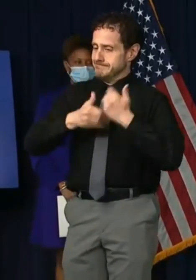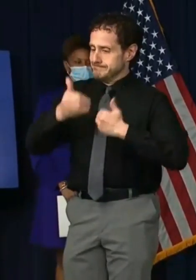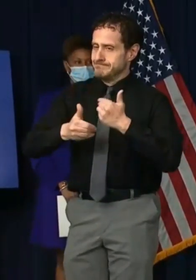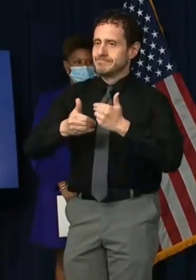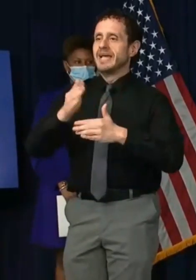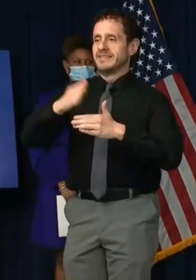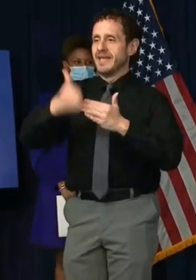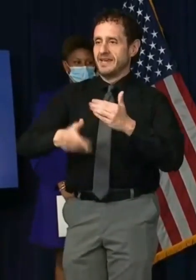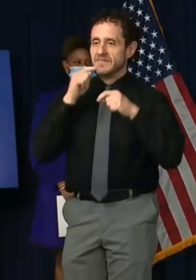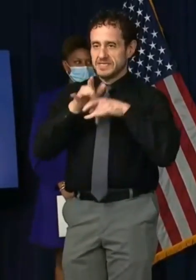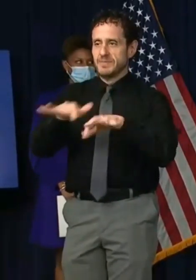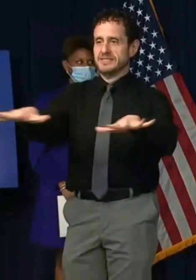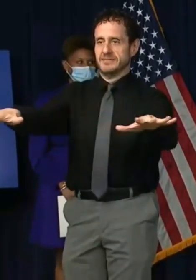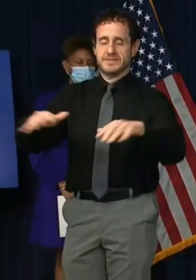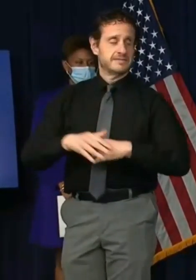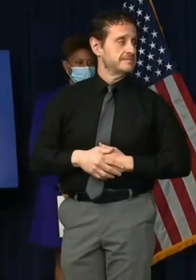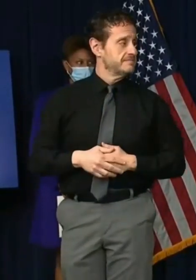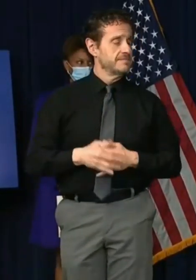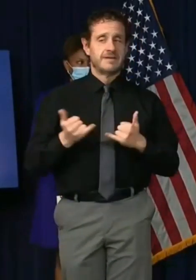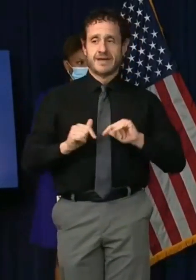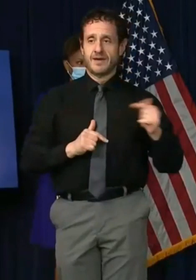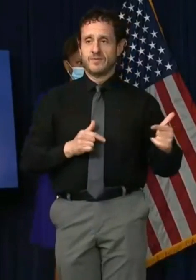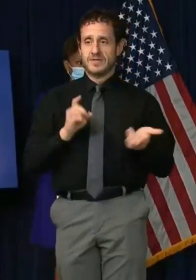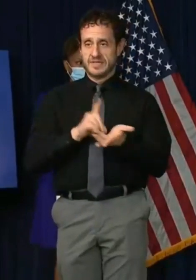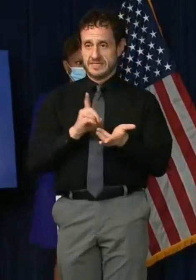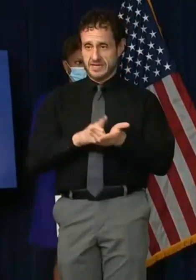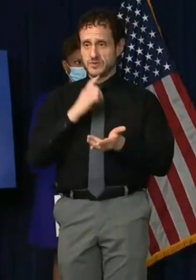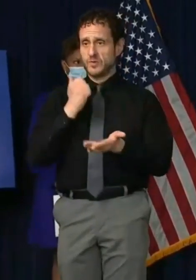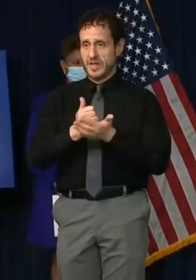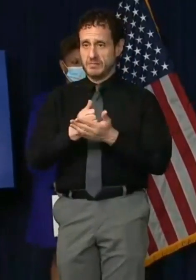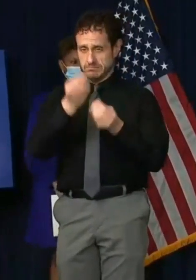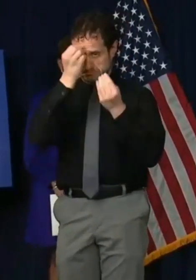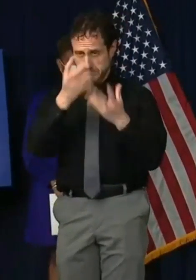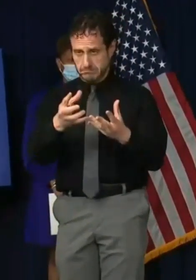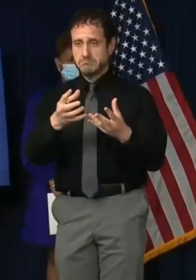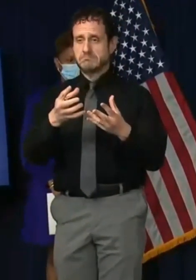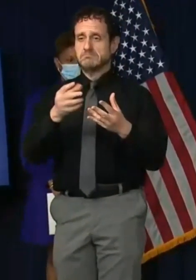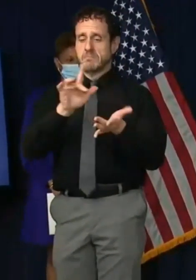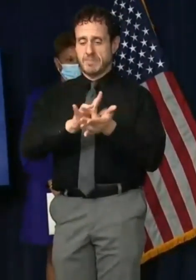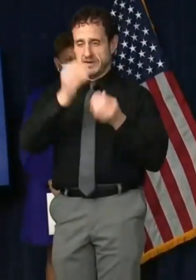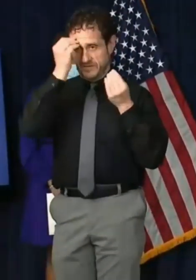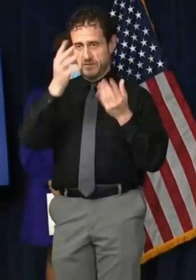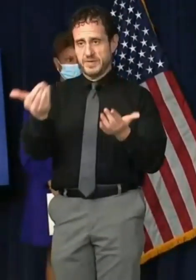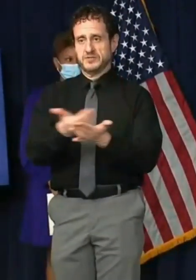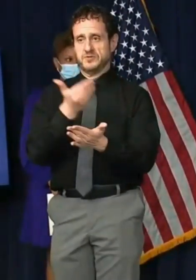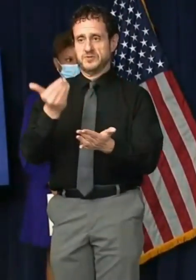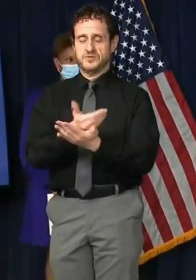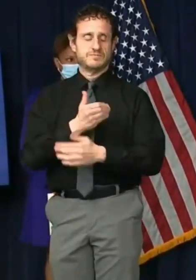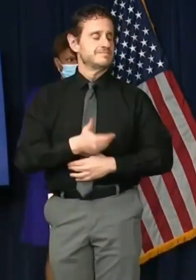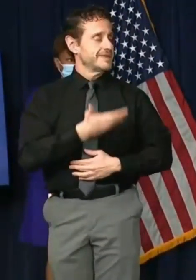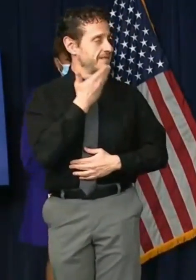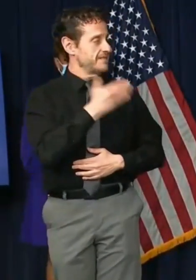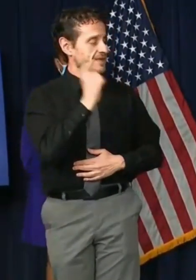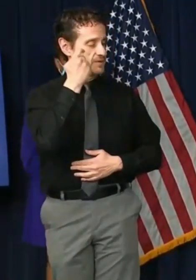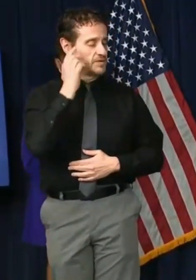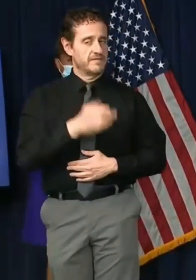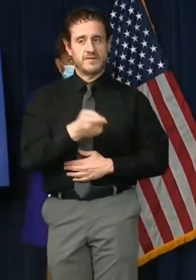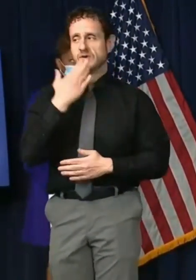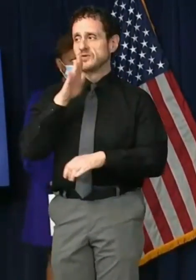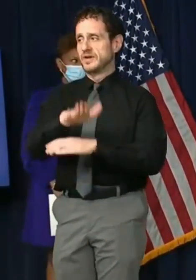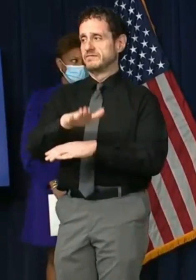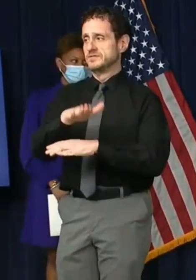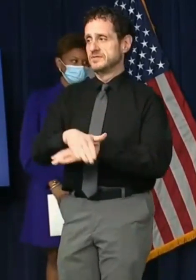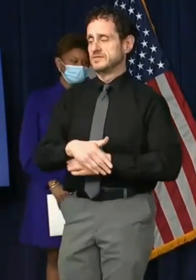medical update. Thank you so much. Good Governor, and good